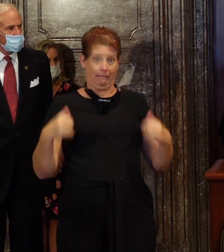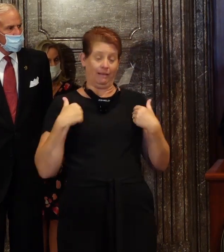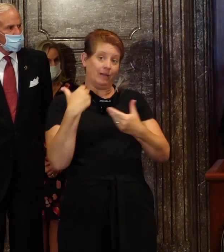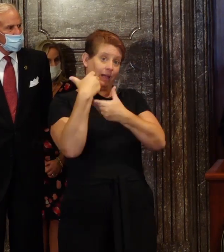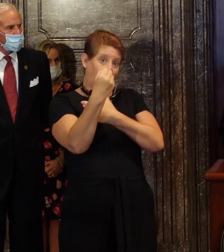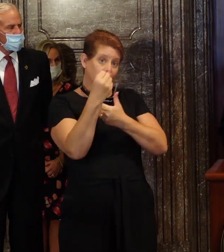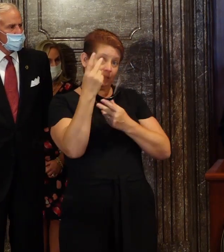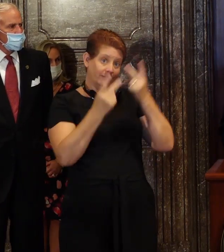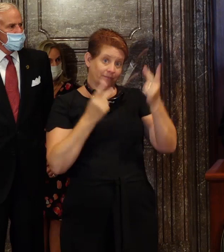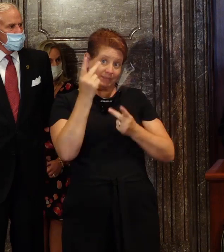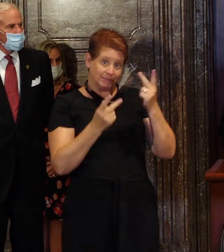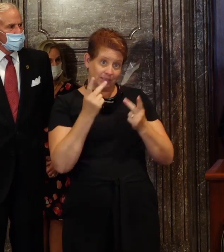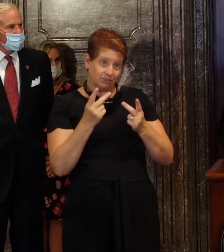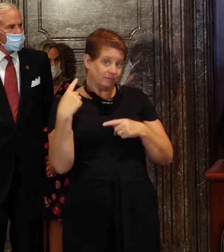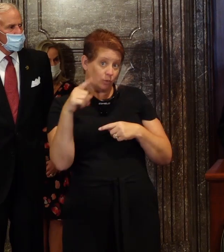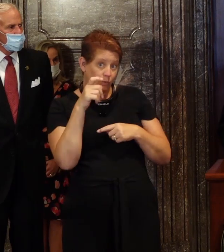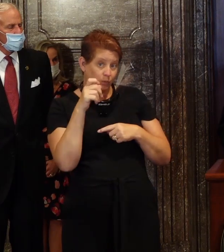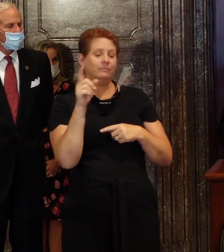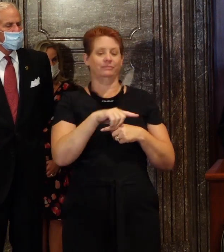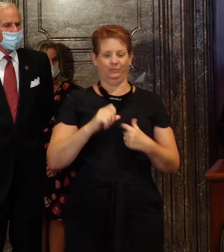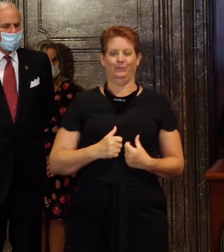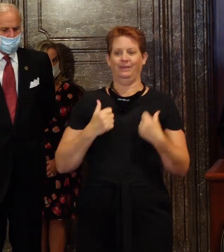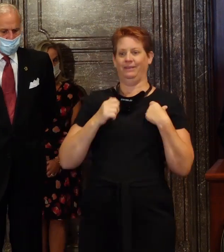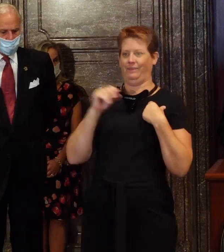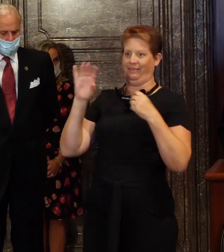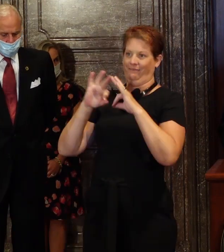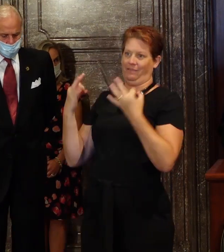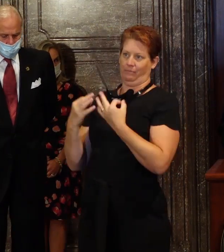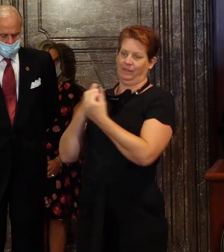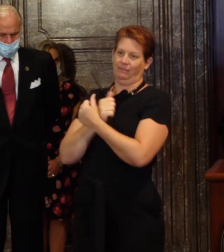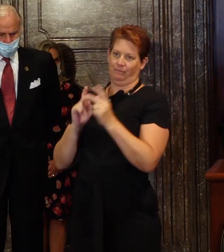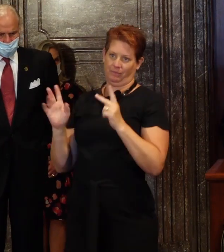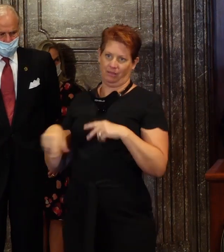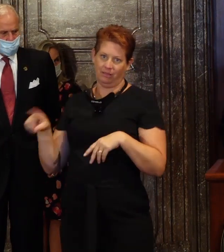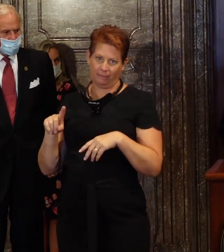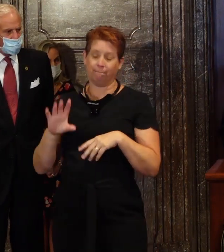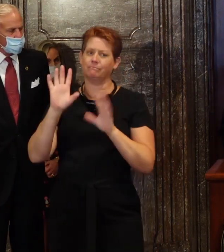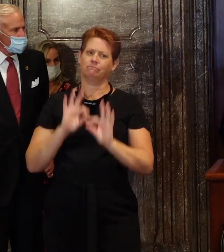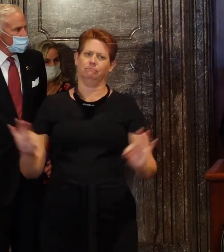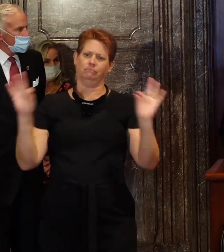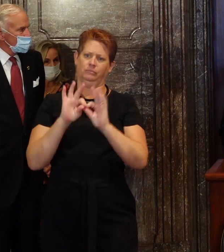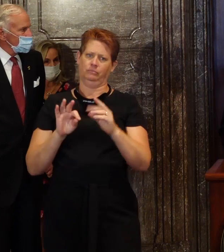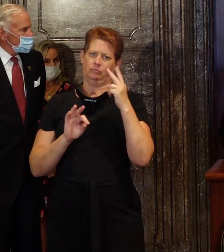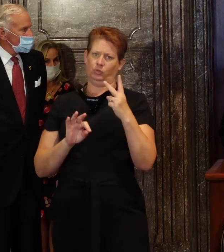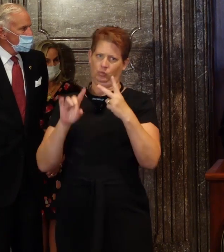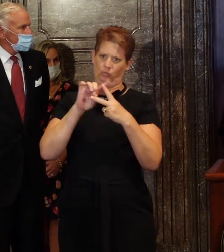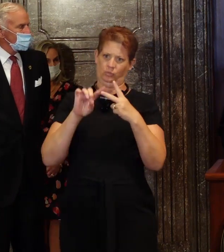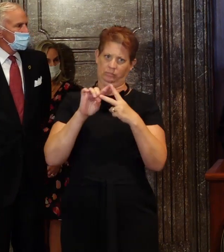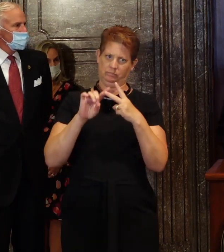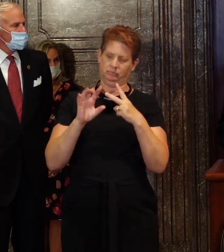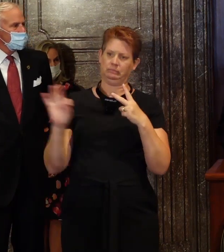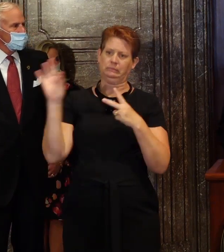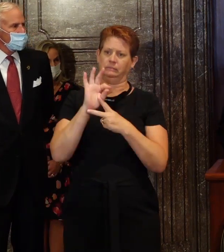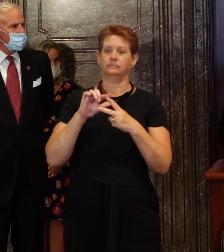visitation between residents and their loved ones. There are two very important notes to make about these guidelines,